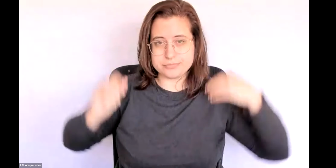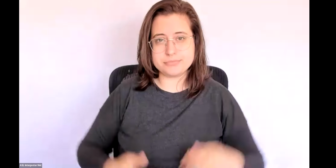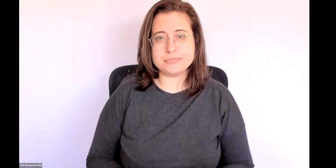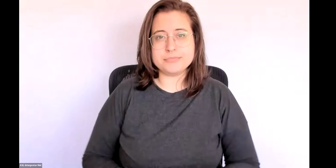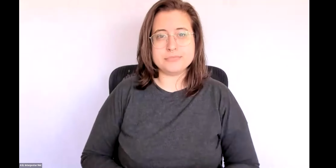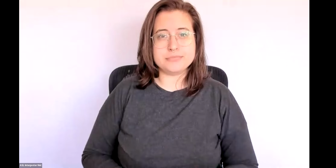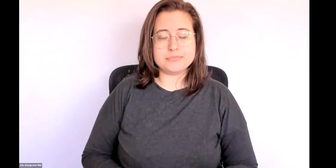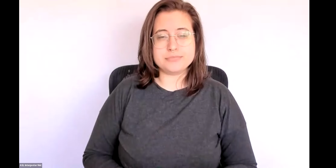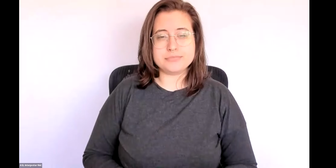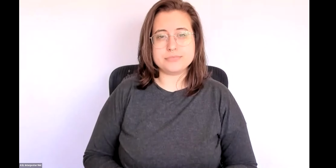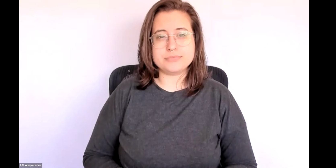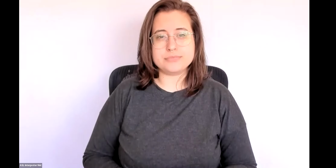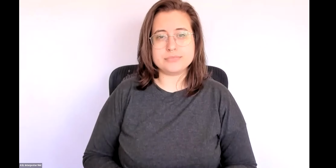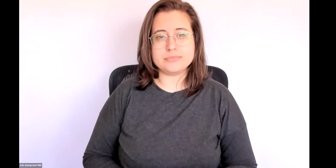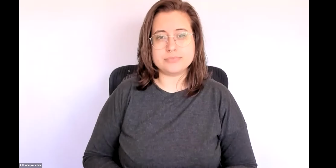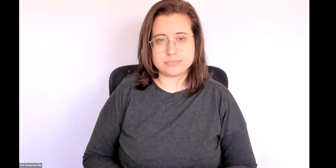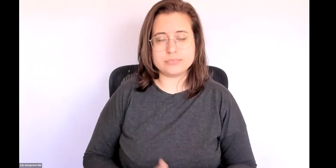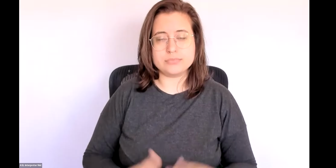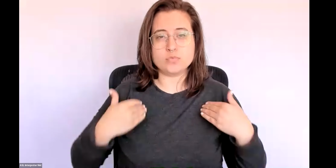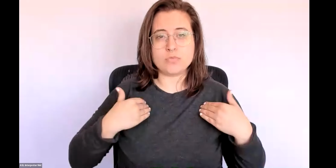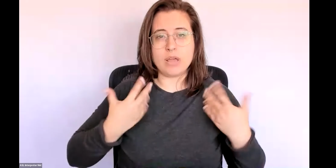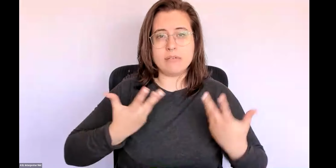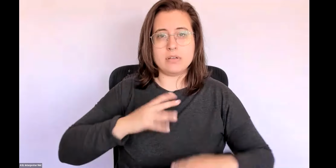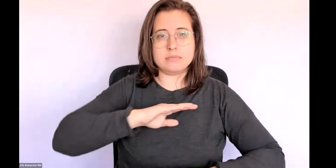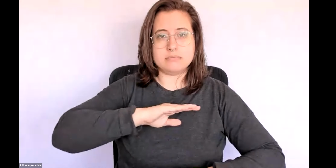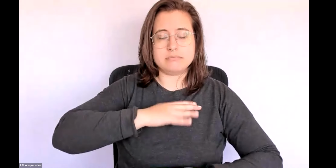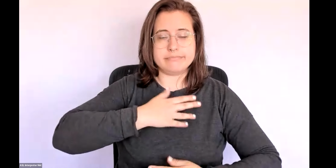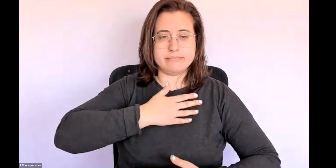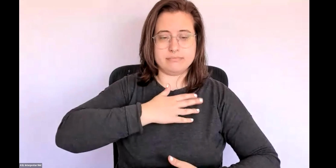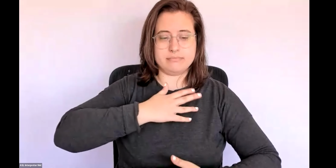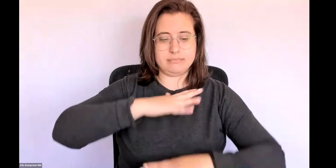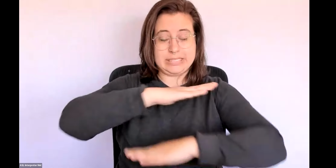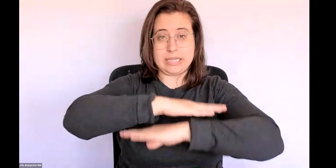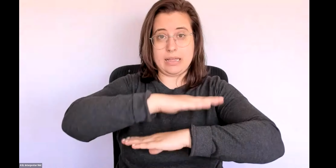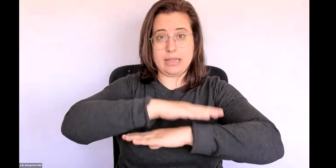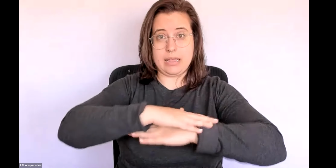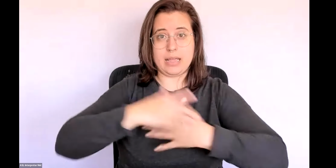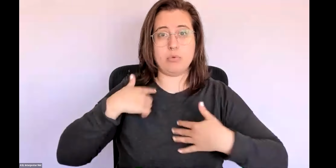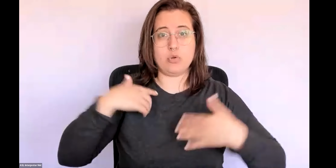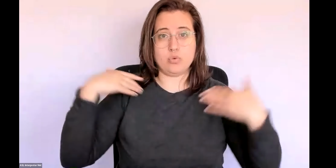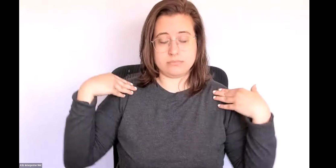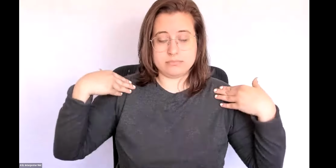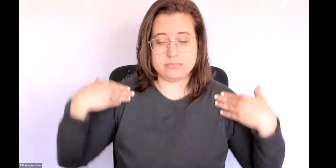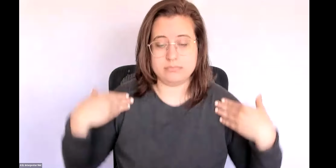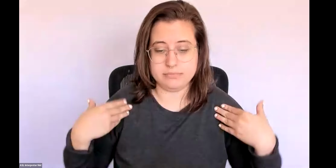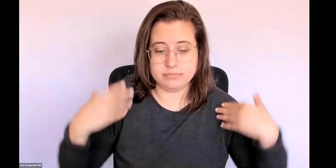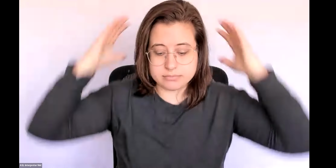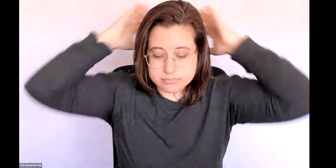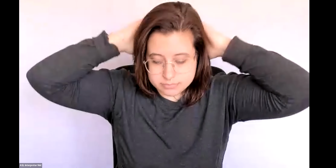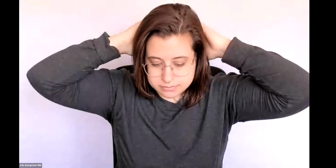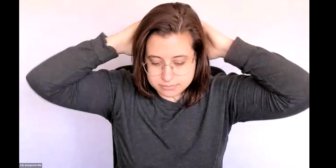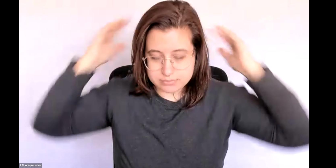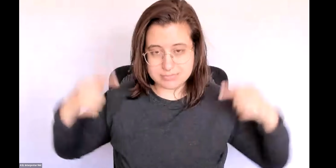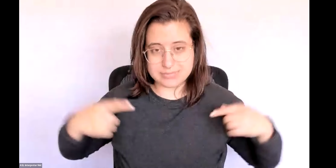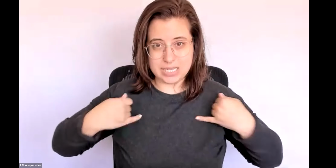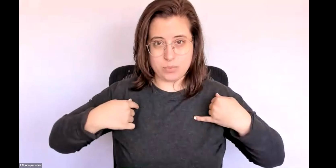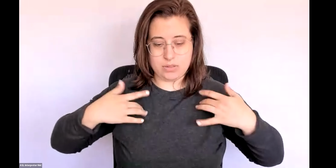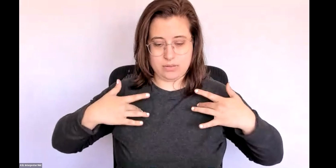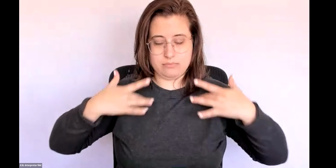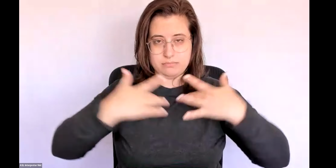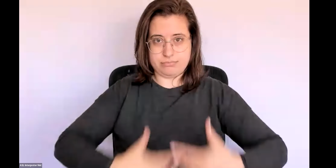small openings in the table. The table slowly slides into a long,